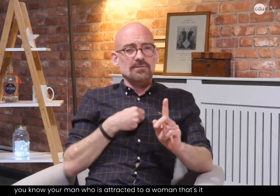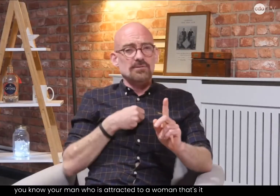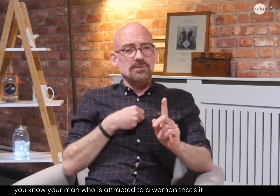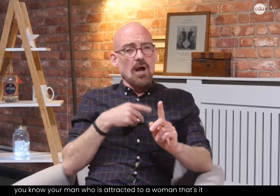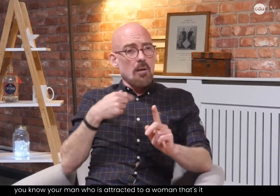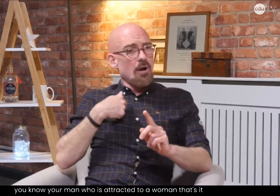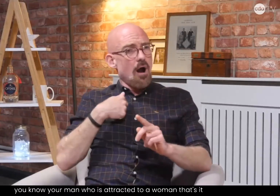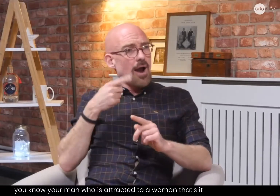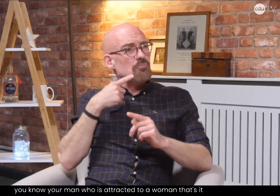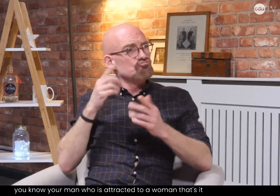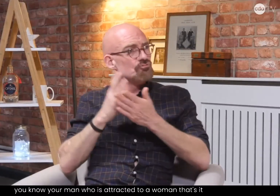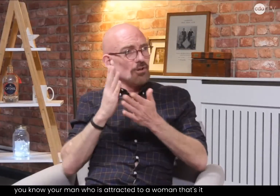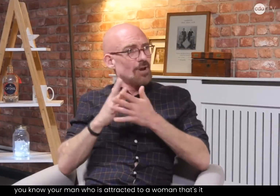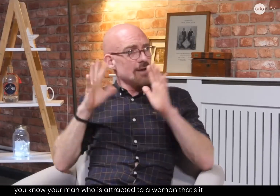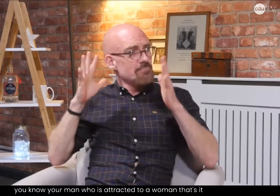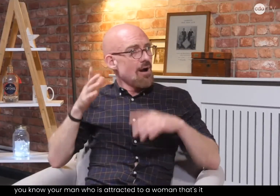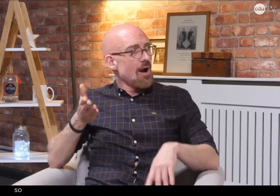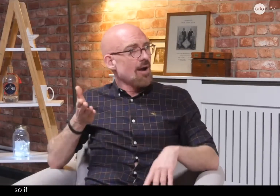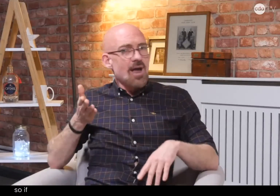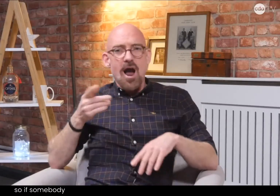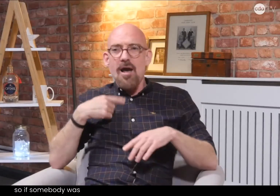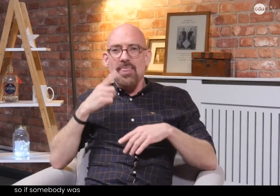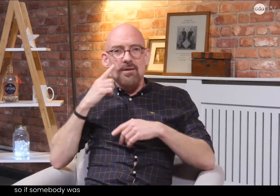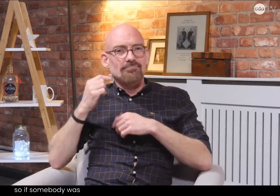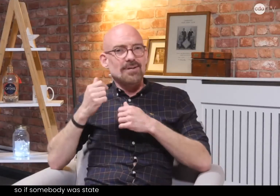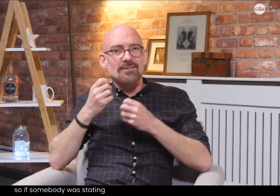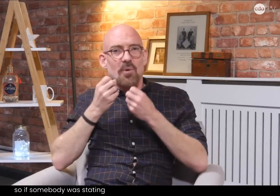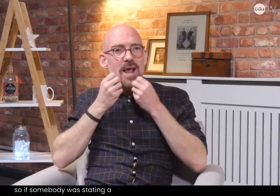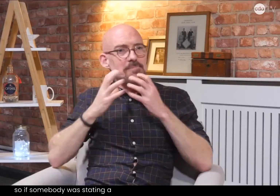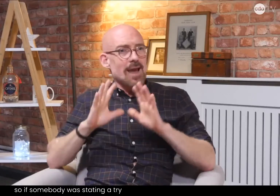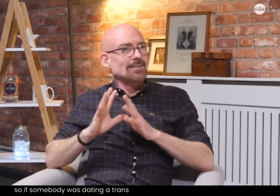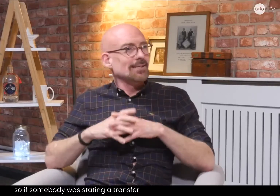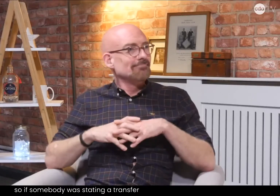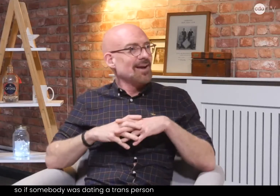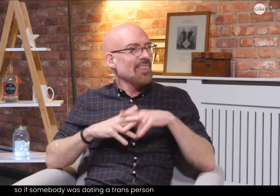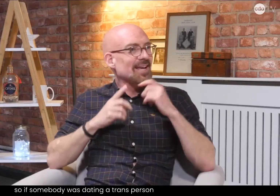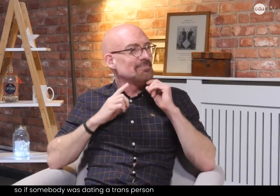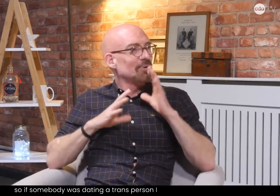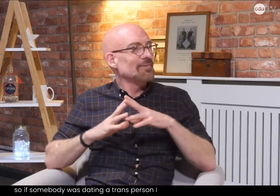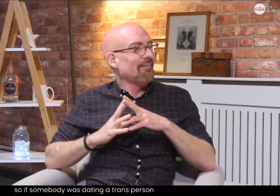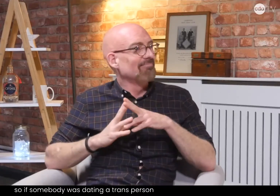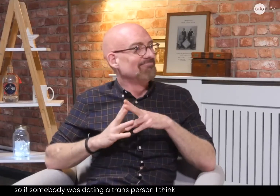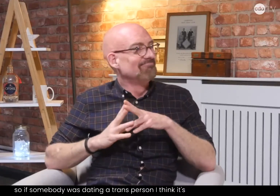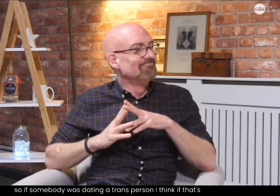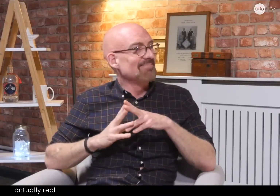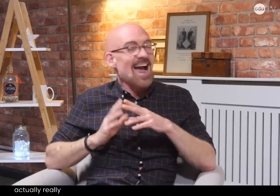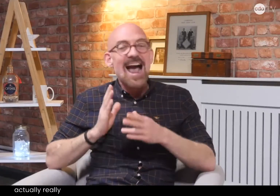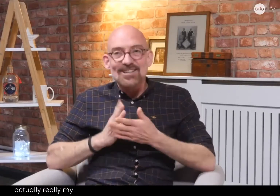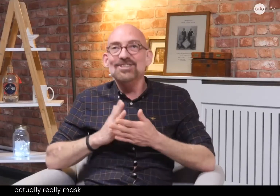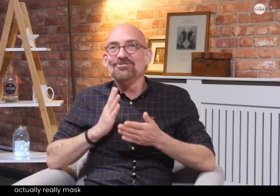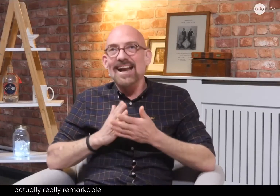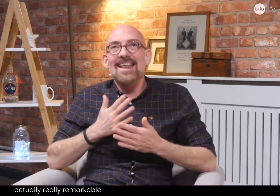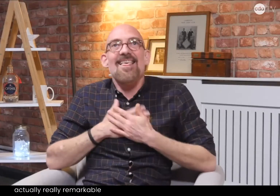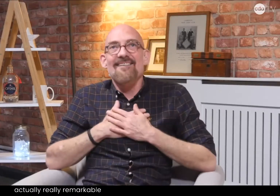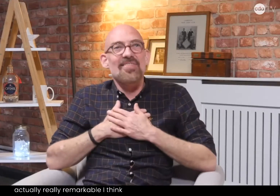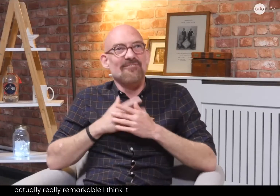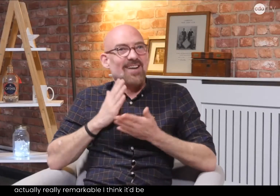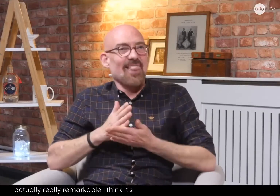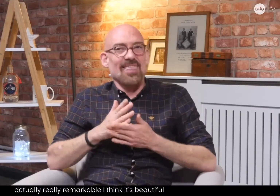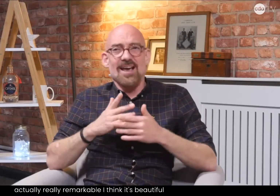So if somebody was dating a trans person, I think it's actually really remarkable. I think it's beautiful just to kind of... I love